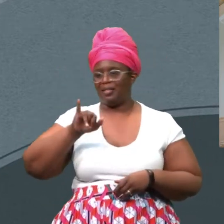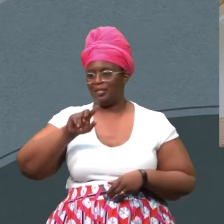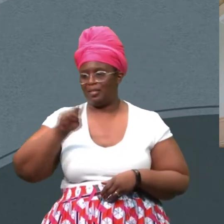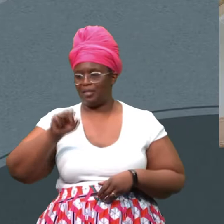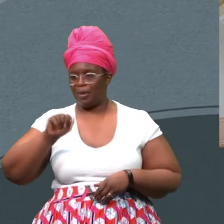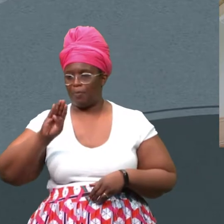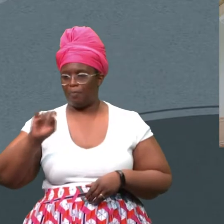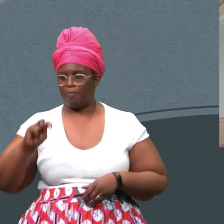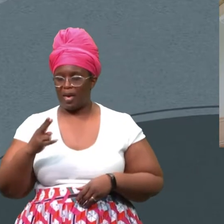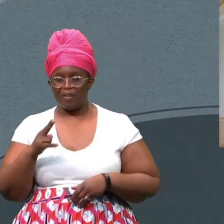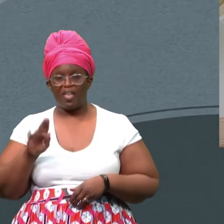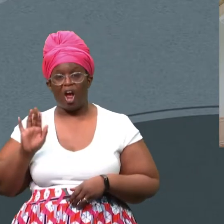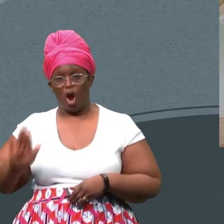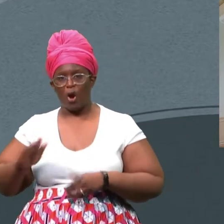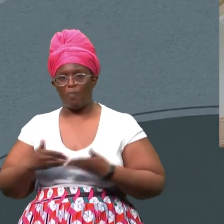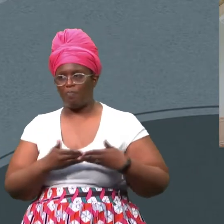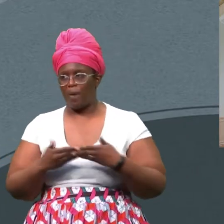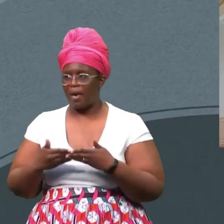literally